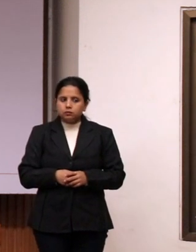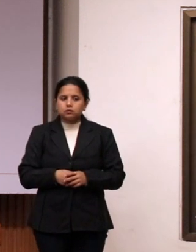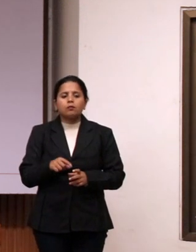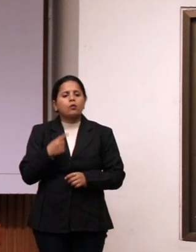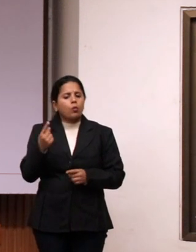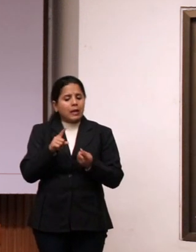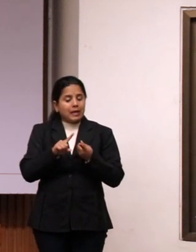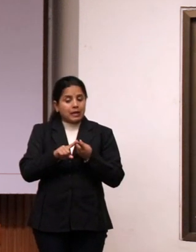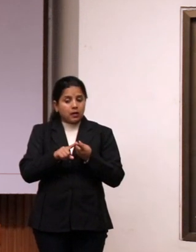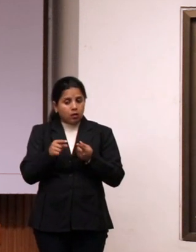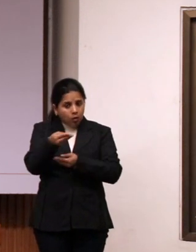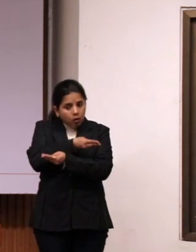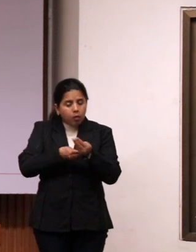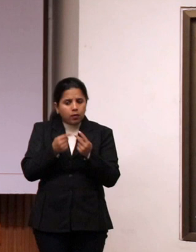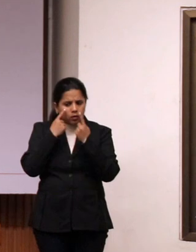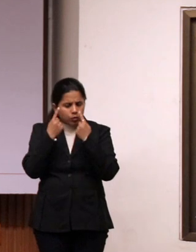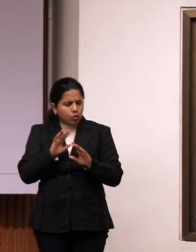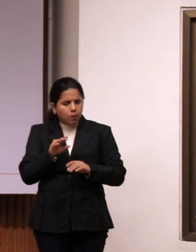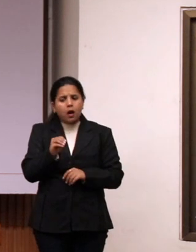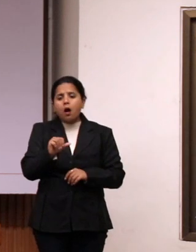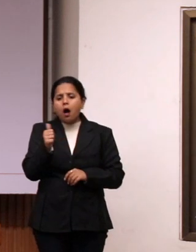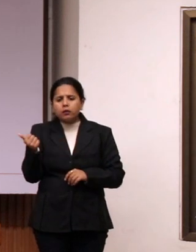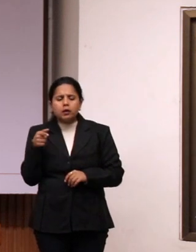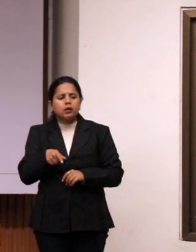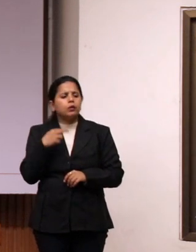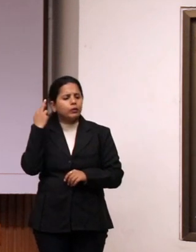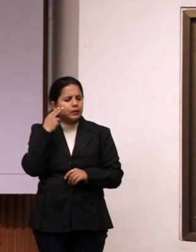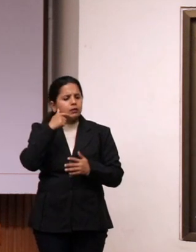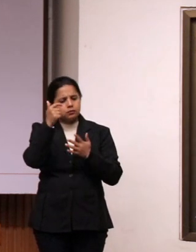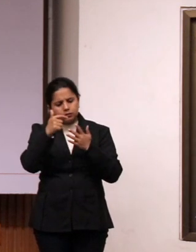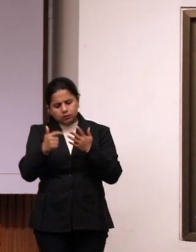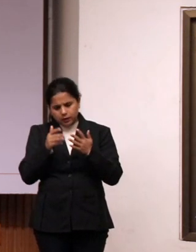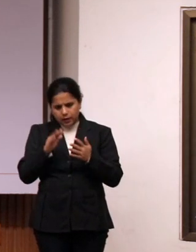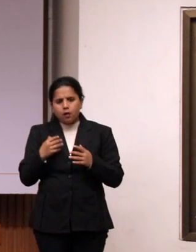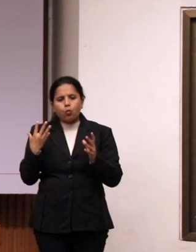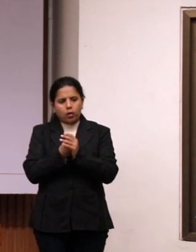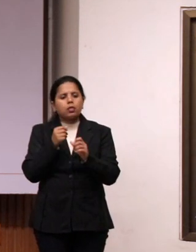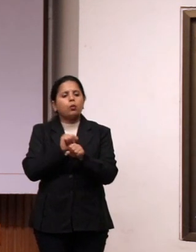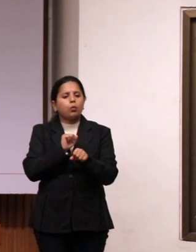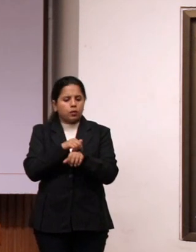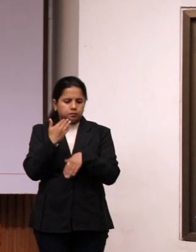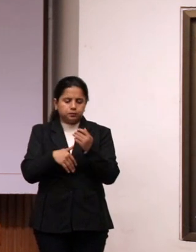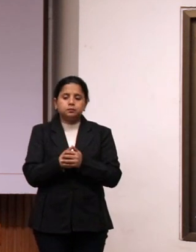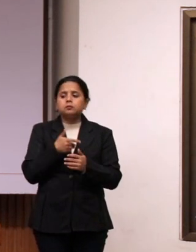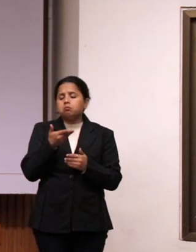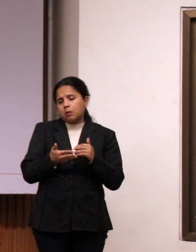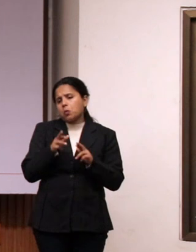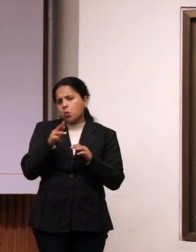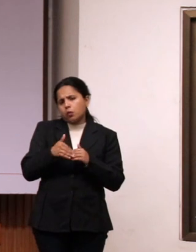not only economic evaluation, but some of the other parameters we have taken with other agencies working together. So it will take